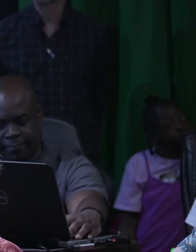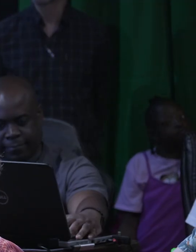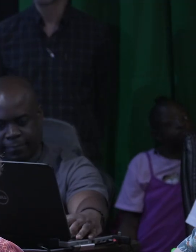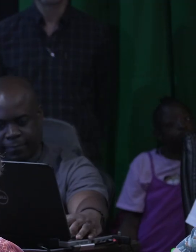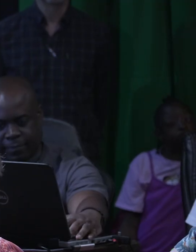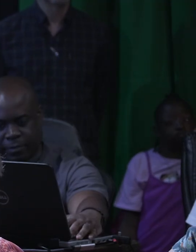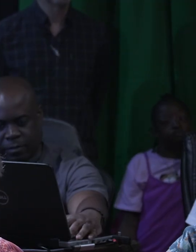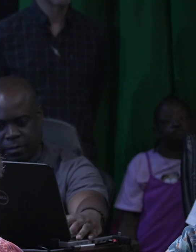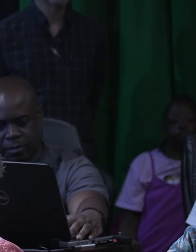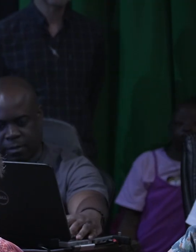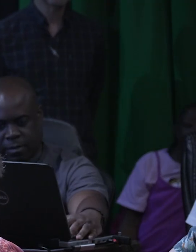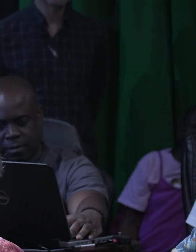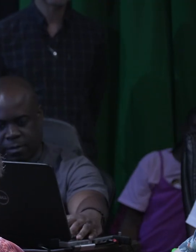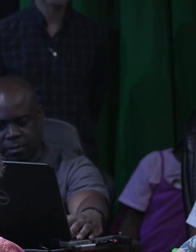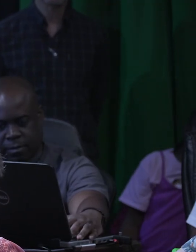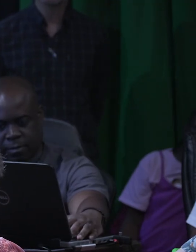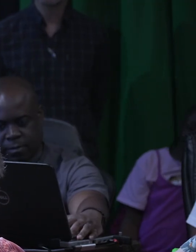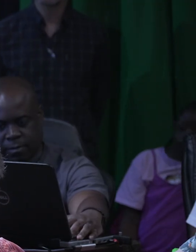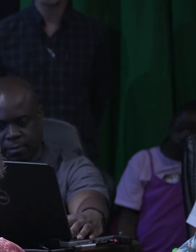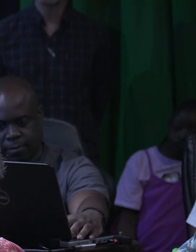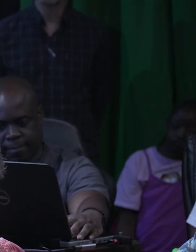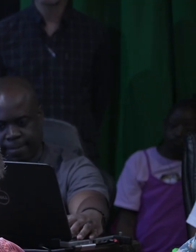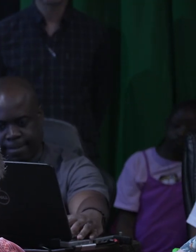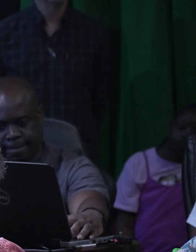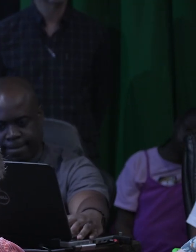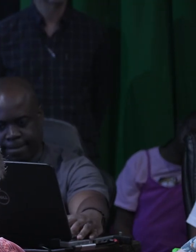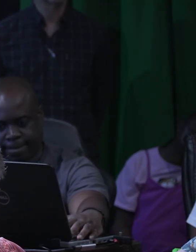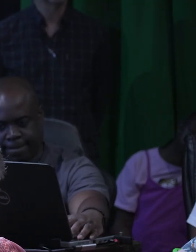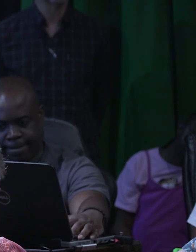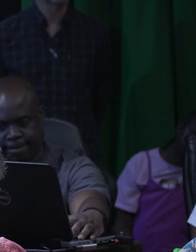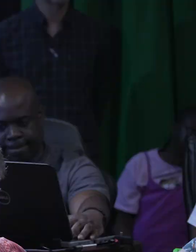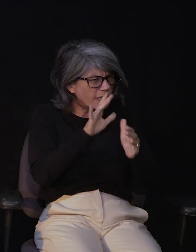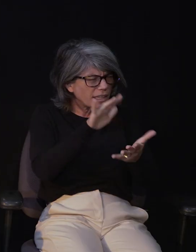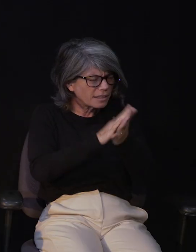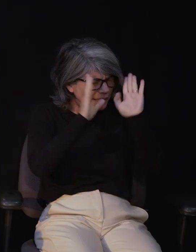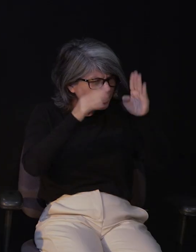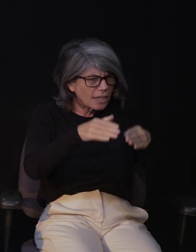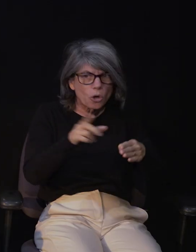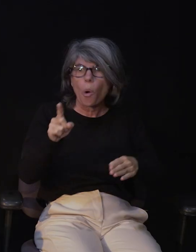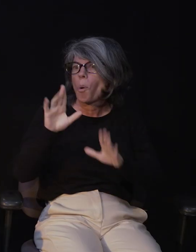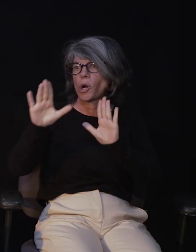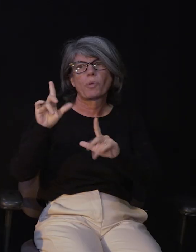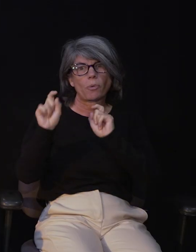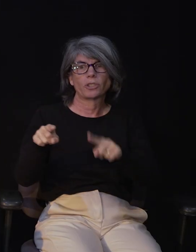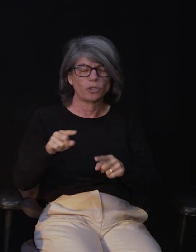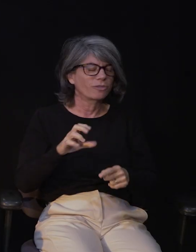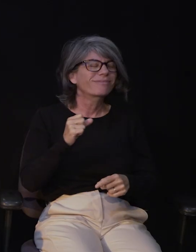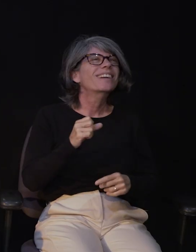like doing what you love. Like, do you lock in, or is there things that you do to get centered? Good question. Do I